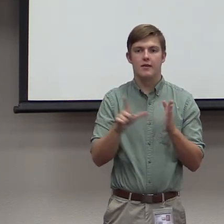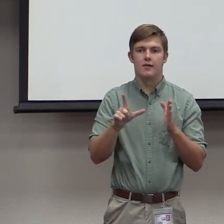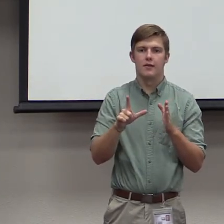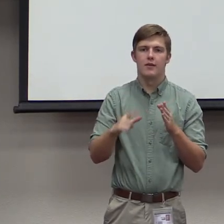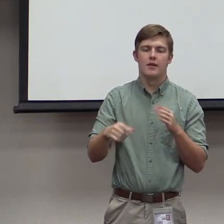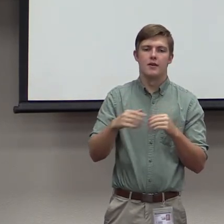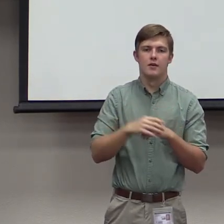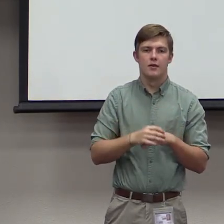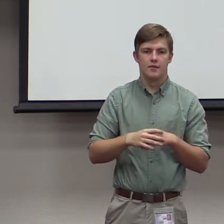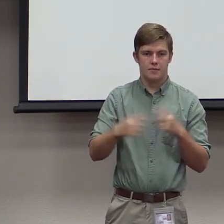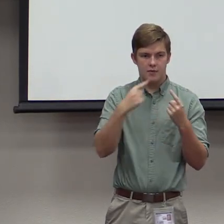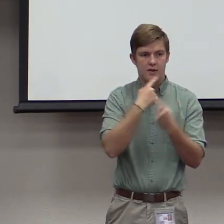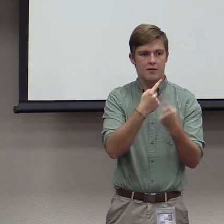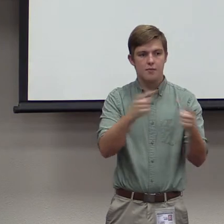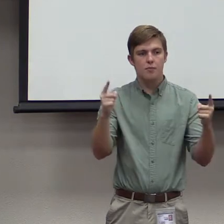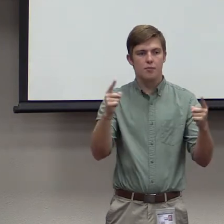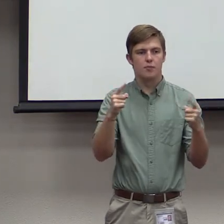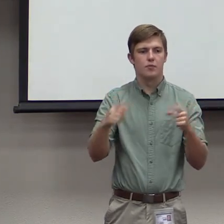of God.